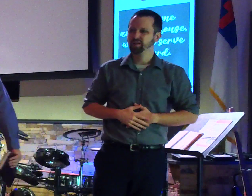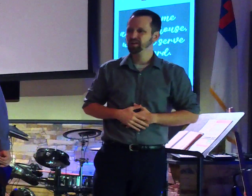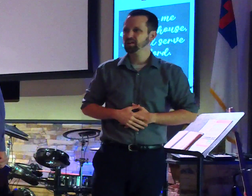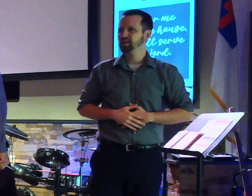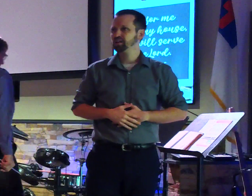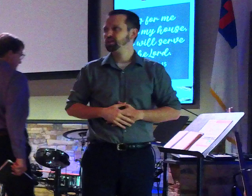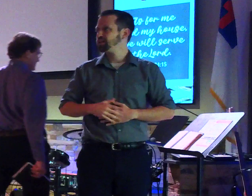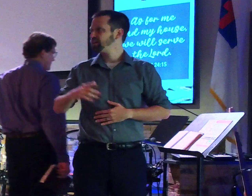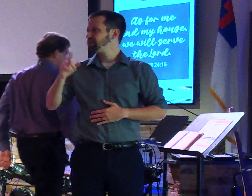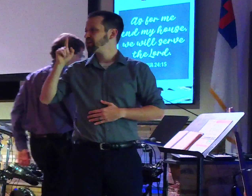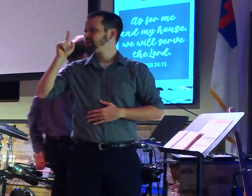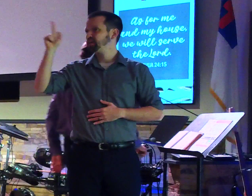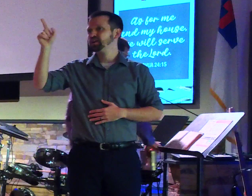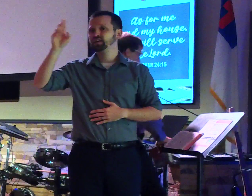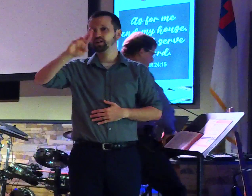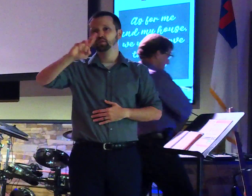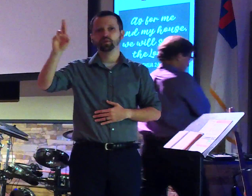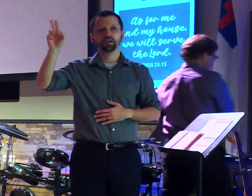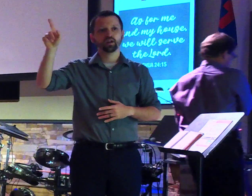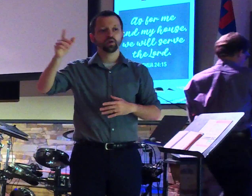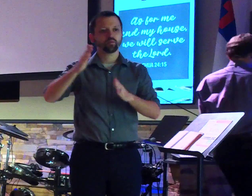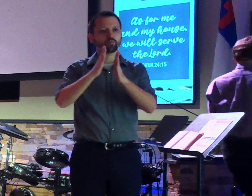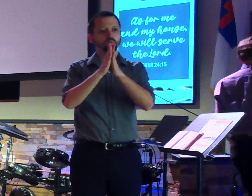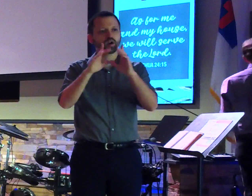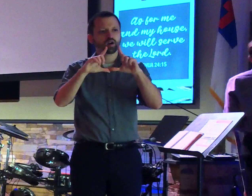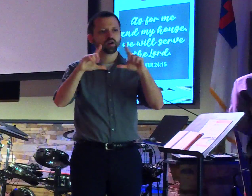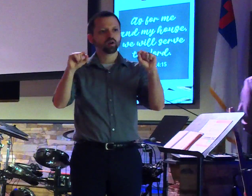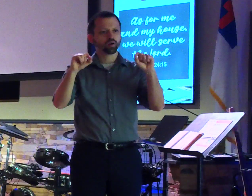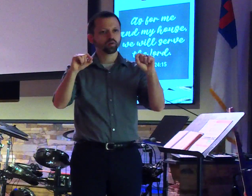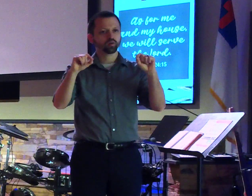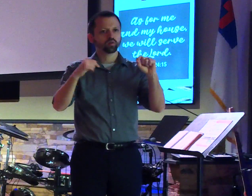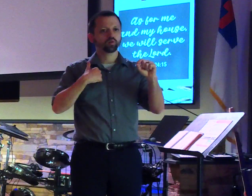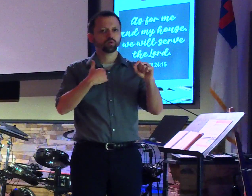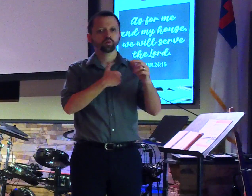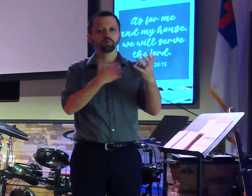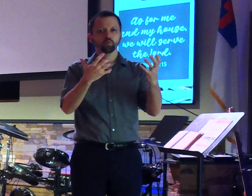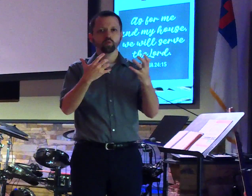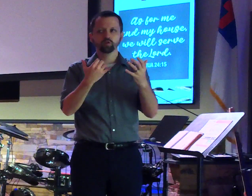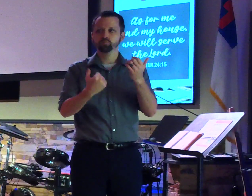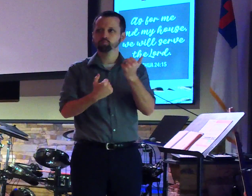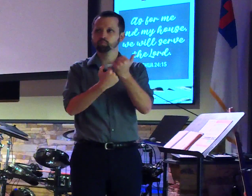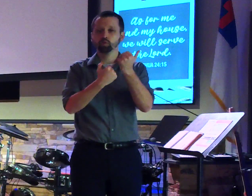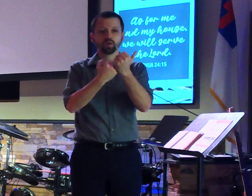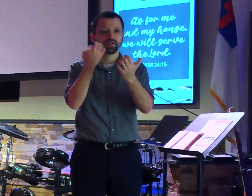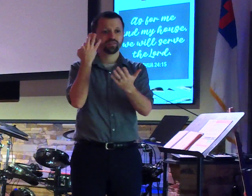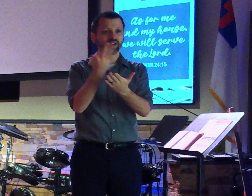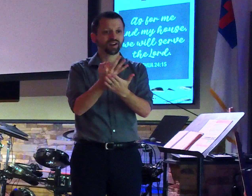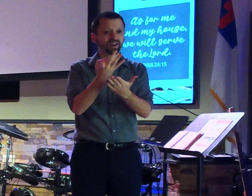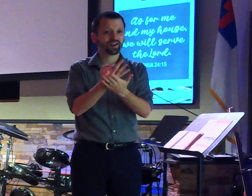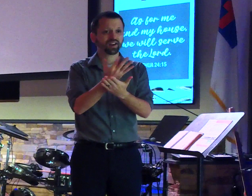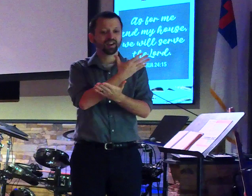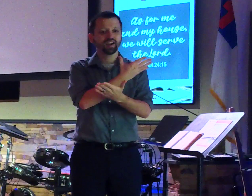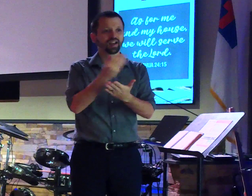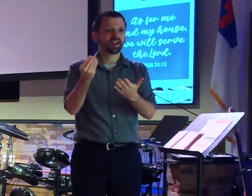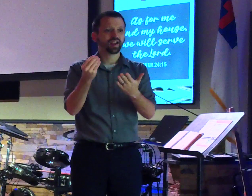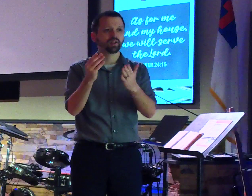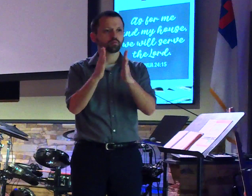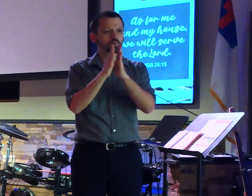doors to your right, we've got prayer cards. We want to support this financially, but we also want to support